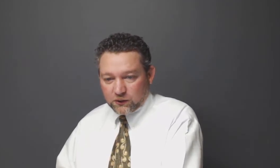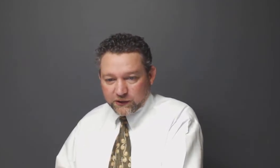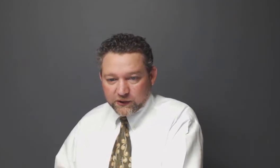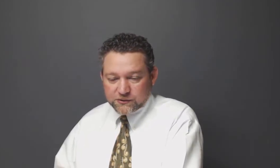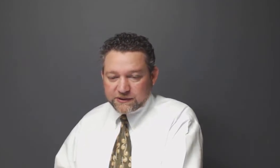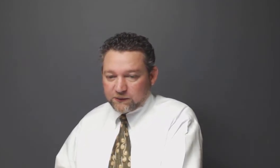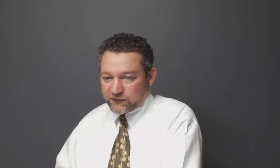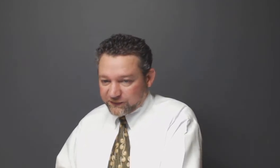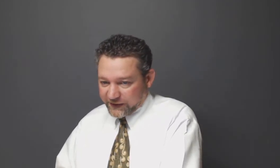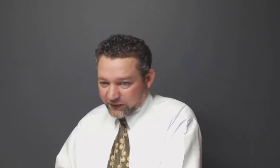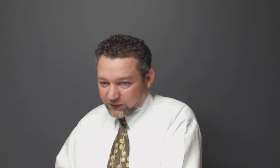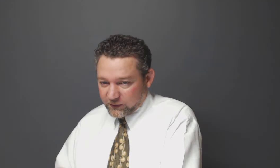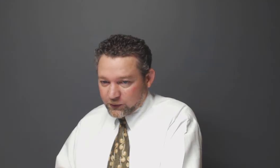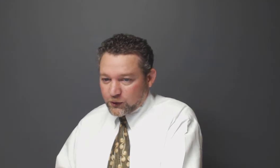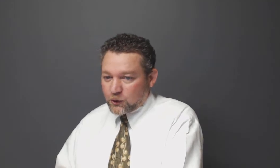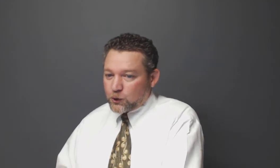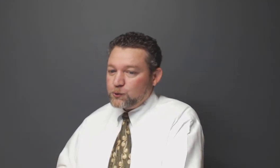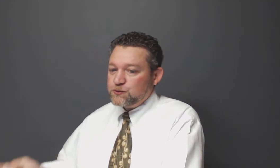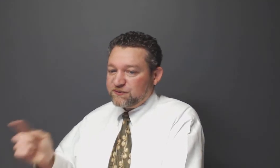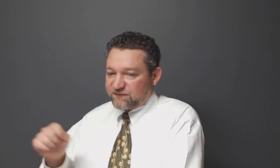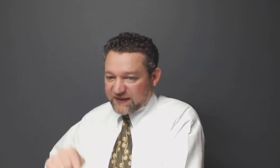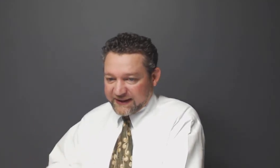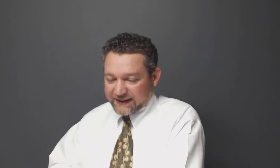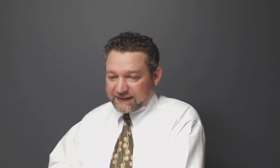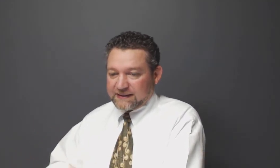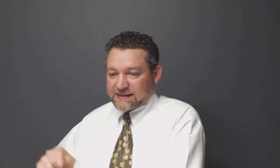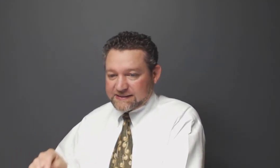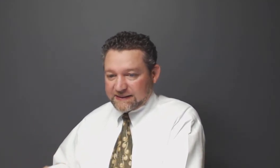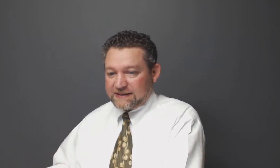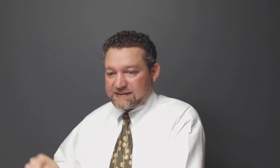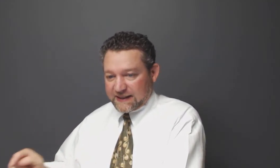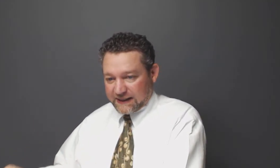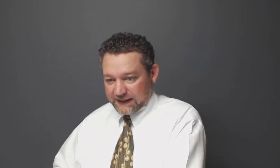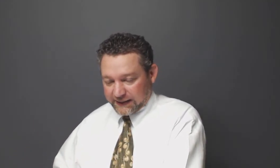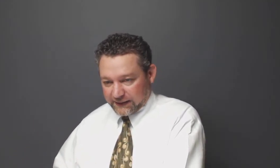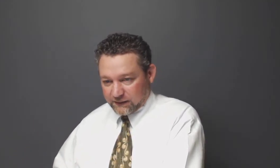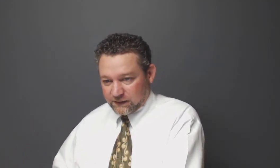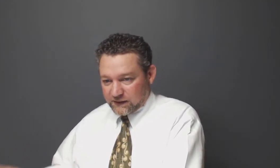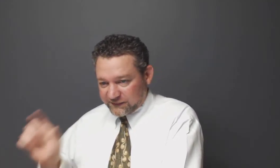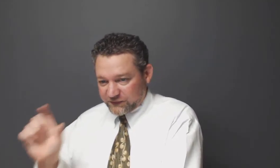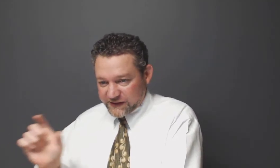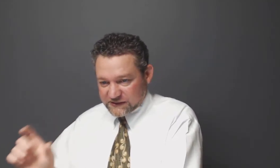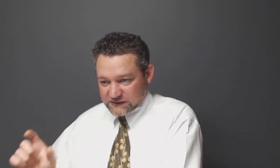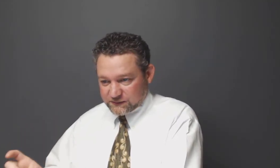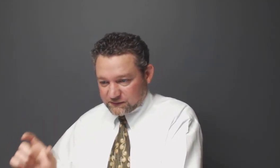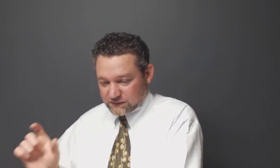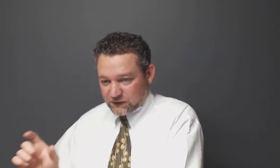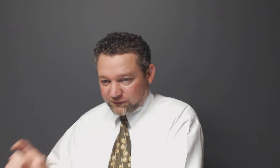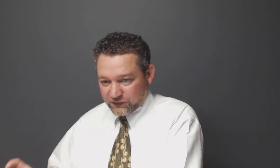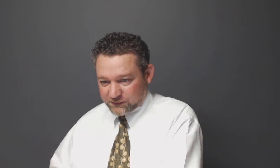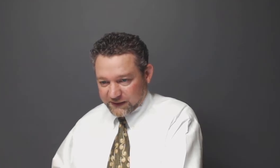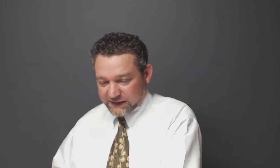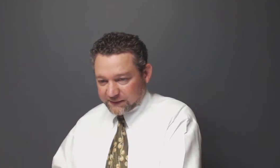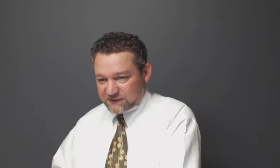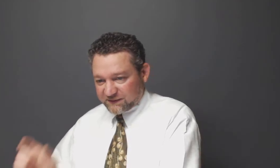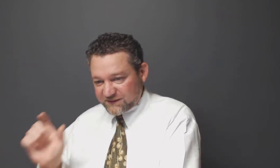Holy Ghost and with fire, whose fan is in his hand. That phrase is overlooked many times. The